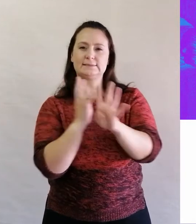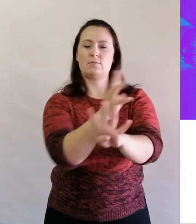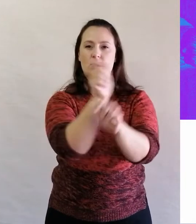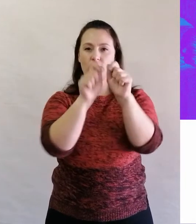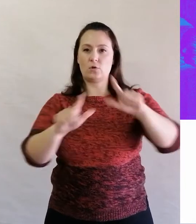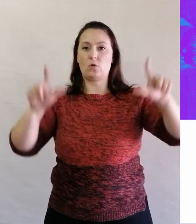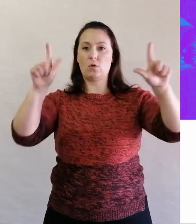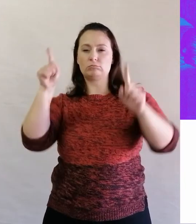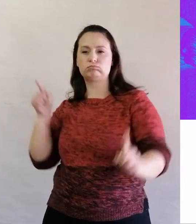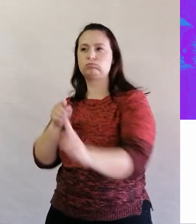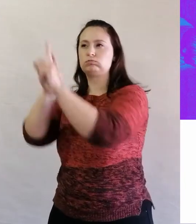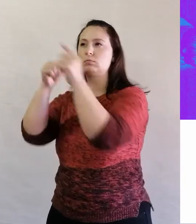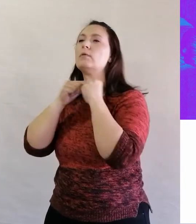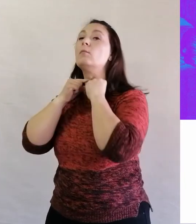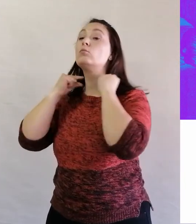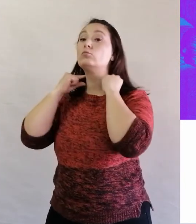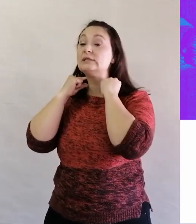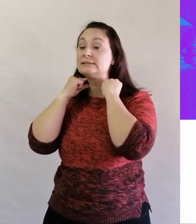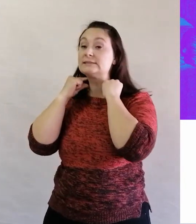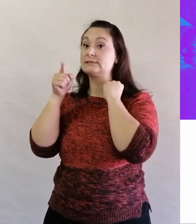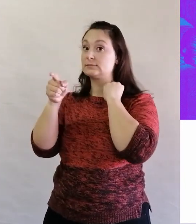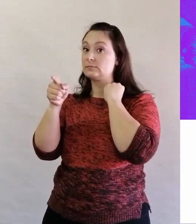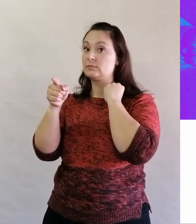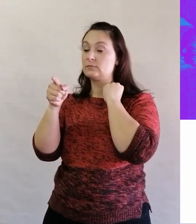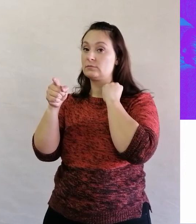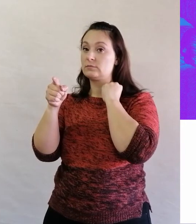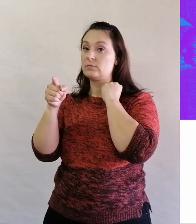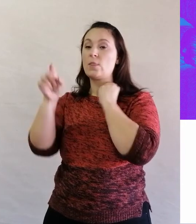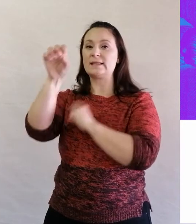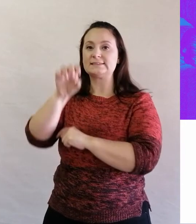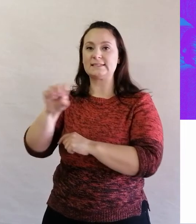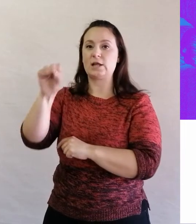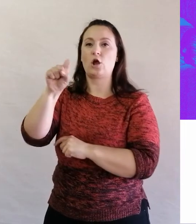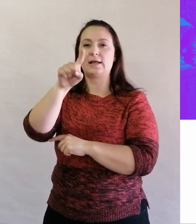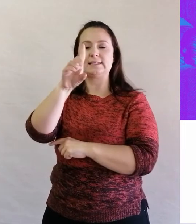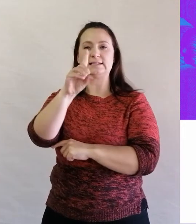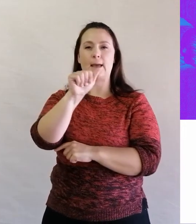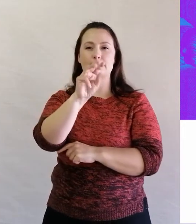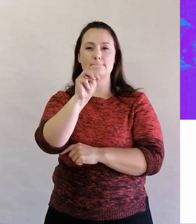to the high priest and asked him for letters to the synagogues at Damascus,